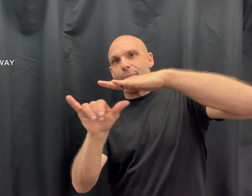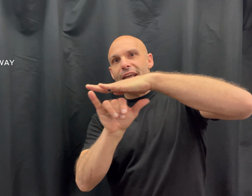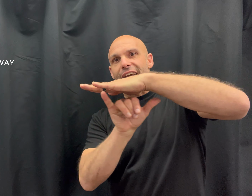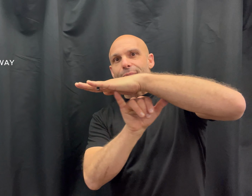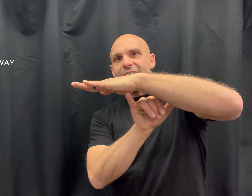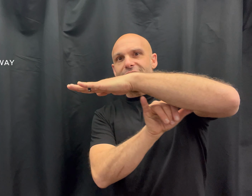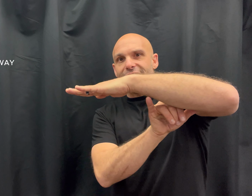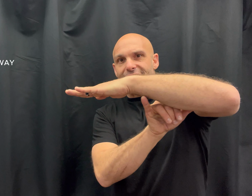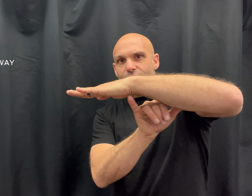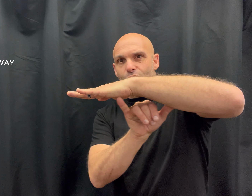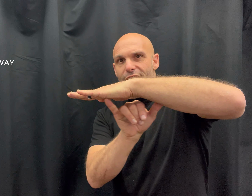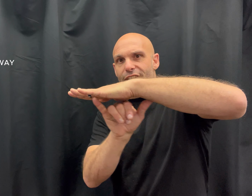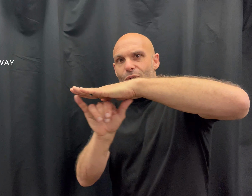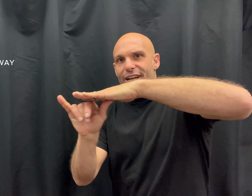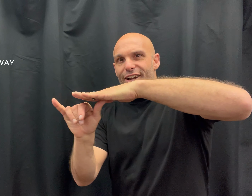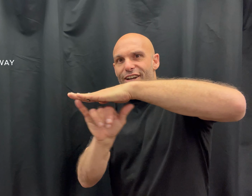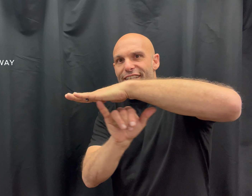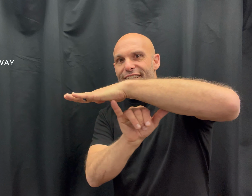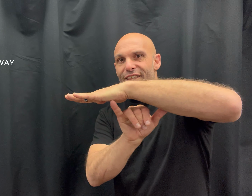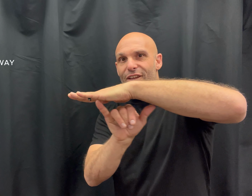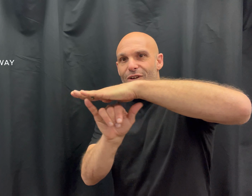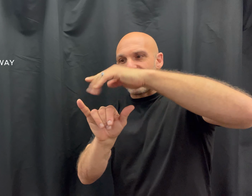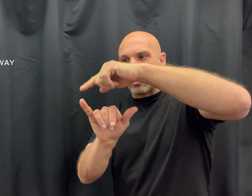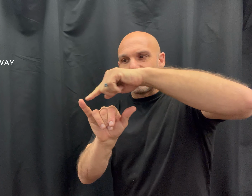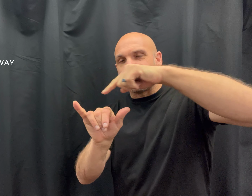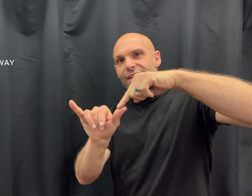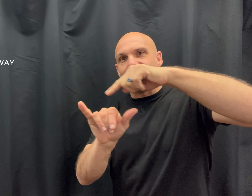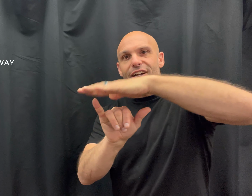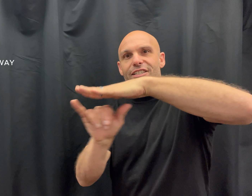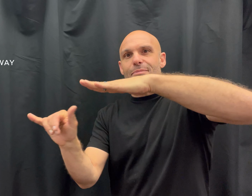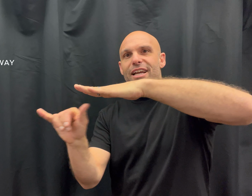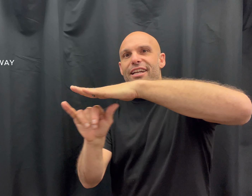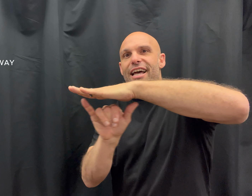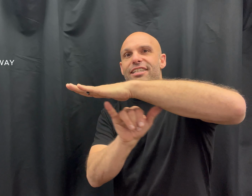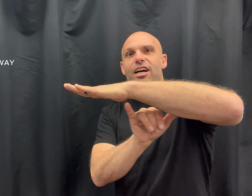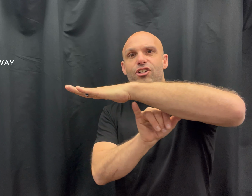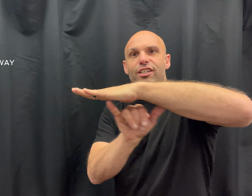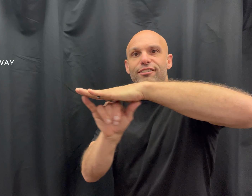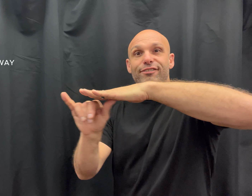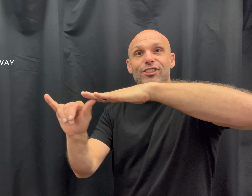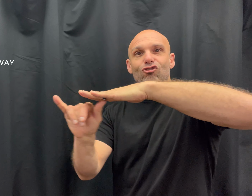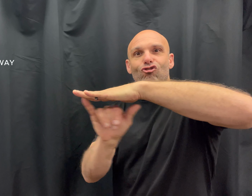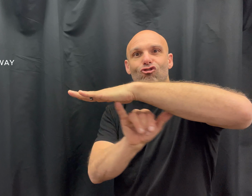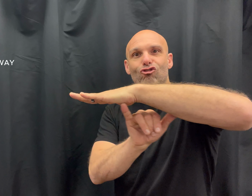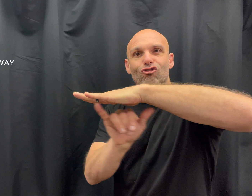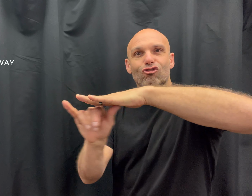and imagine it's like a train going underneath the ground with the fingertips kind of like touching.